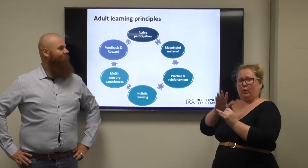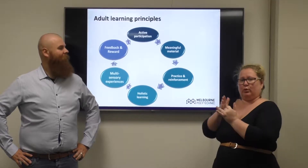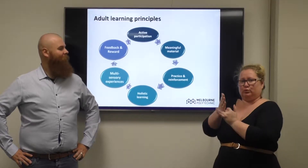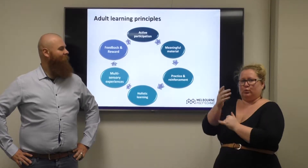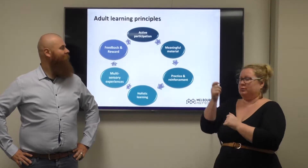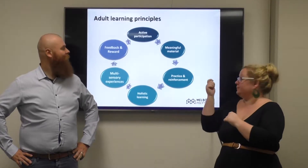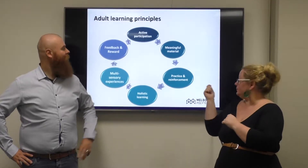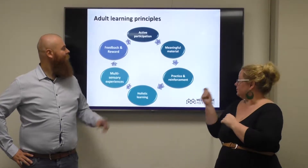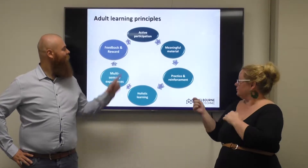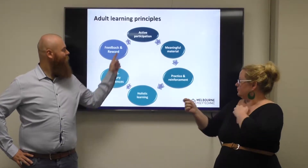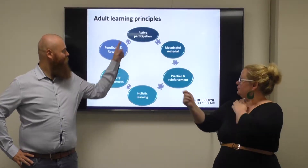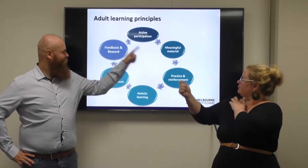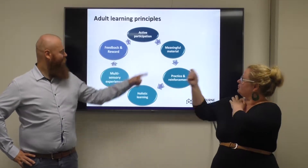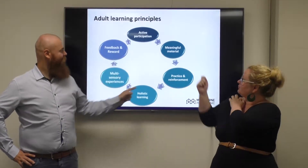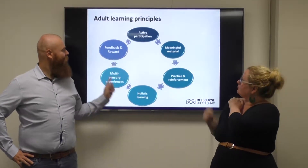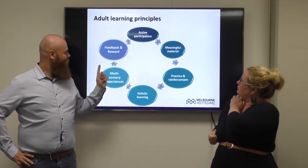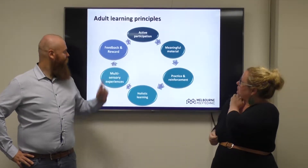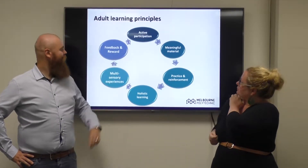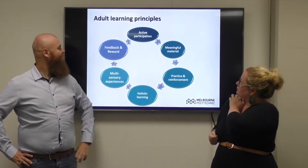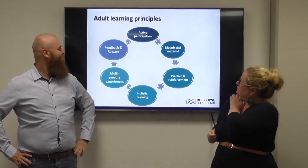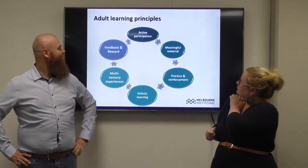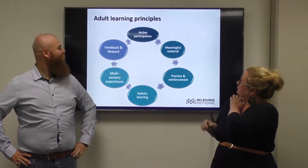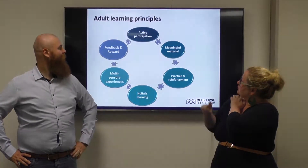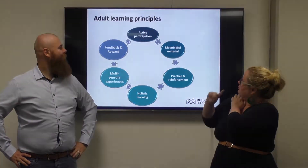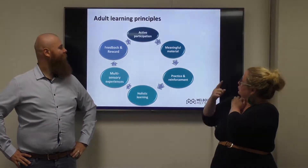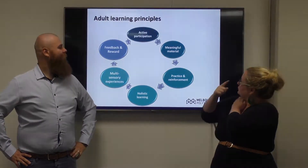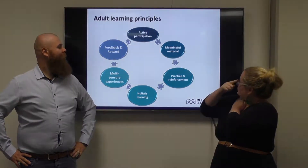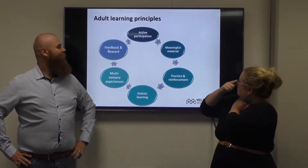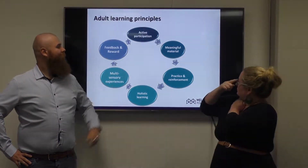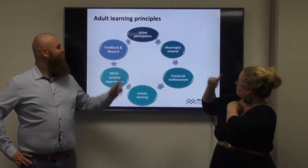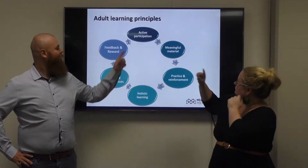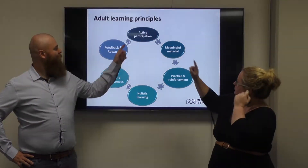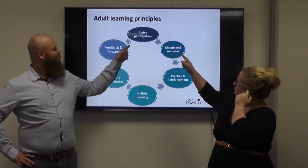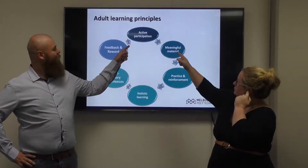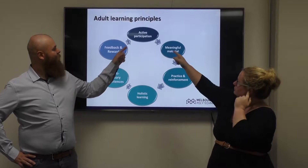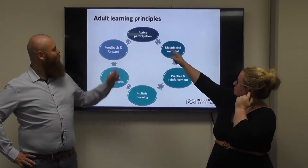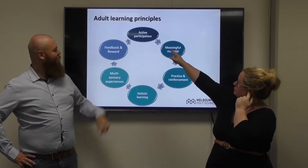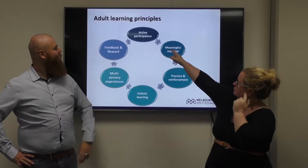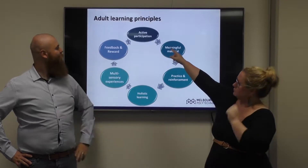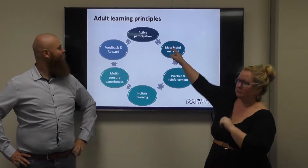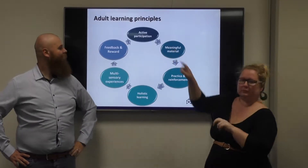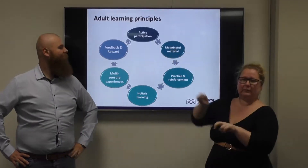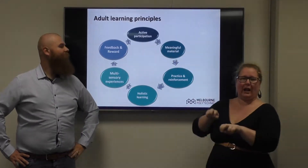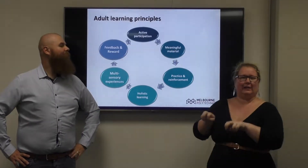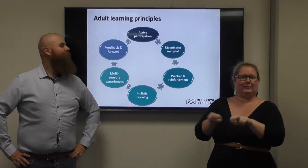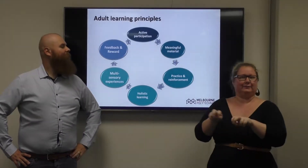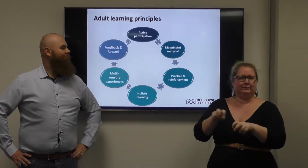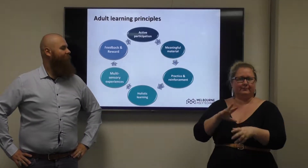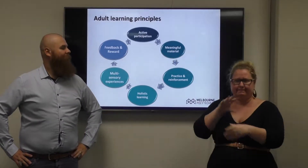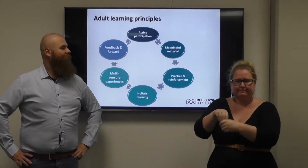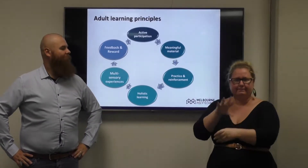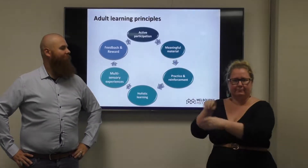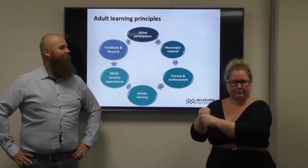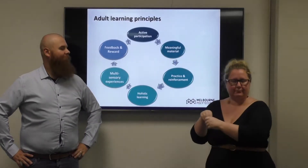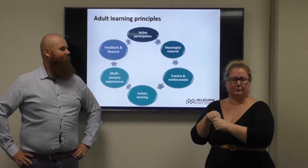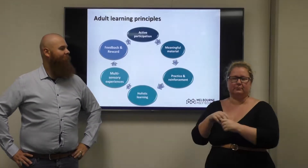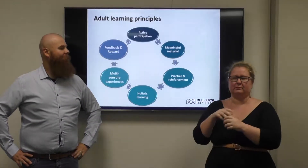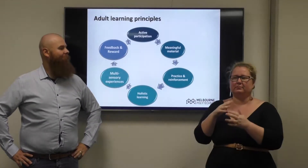good learner? Well, it's going through this cycle of steps. So up the top there, active